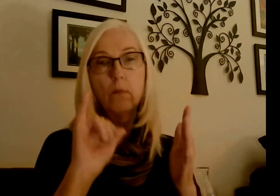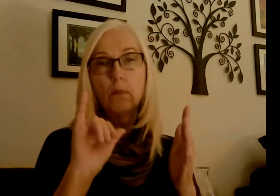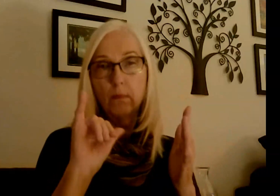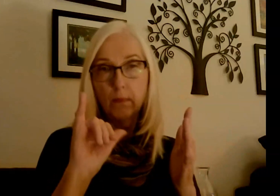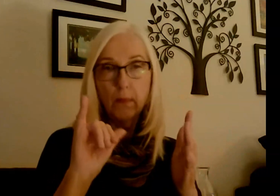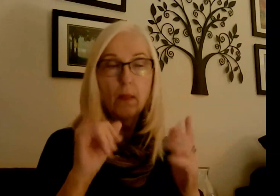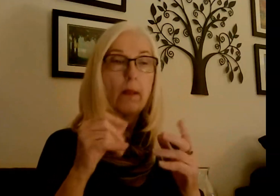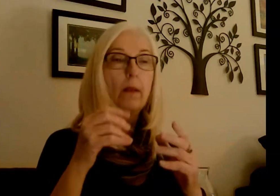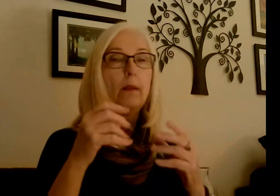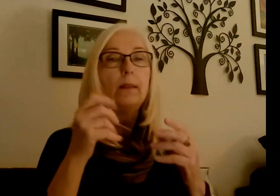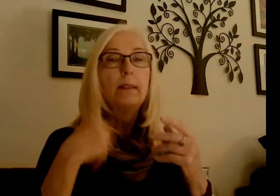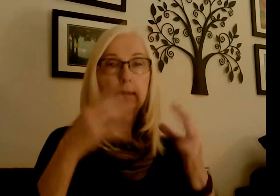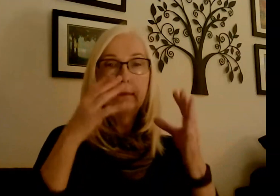You really need to study it